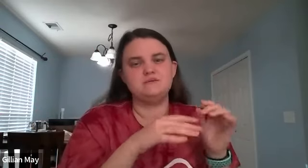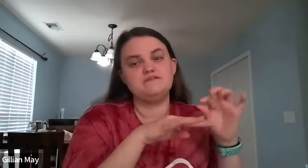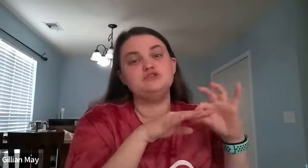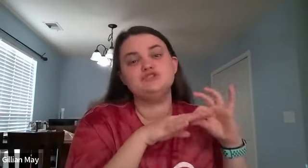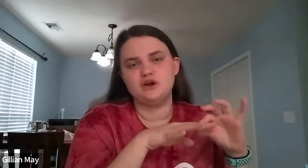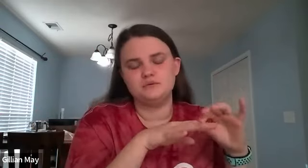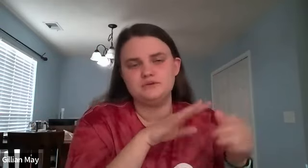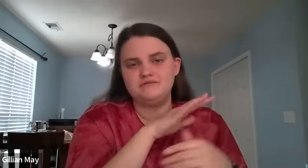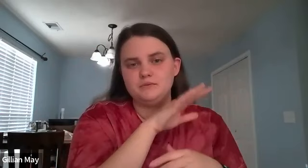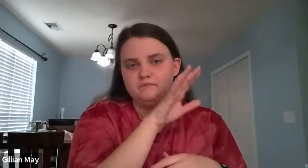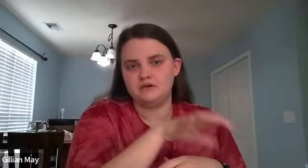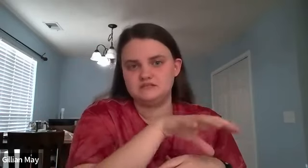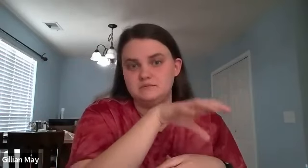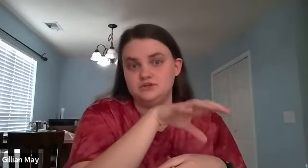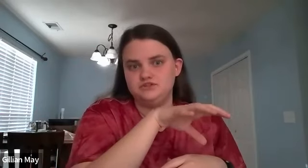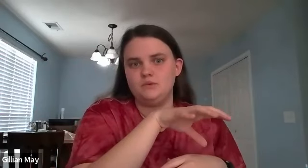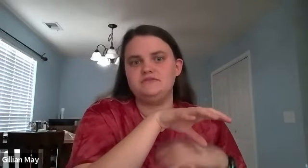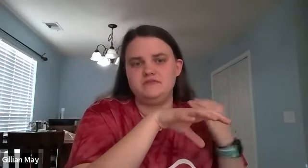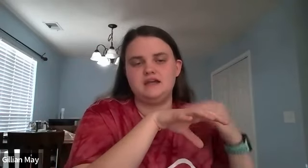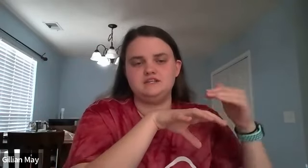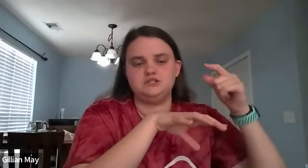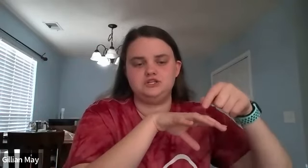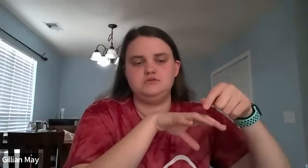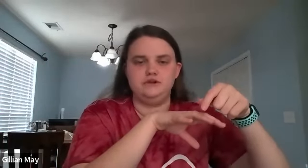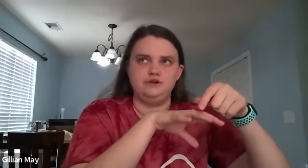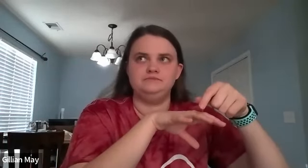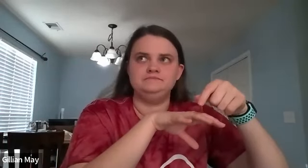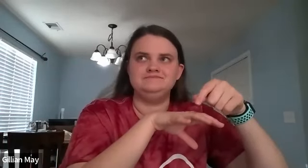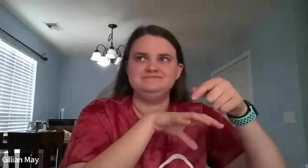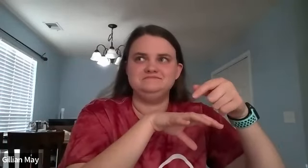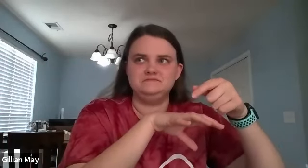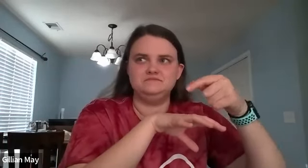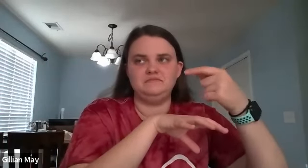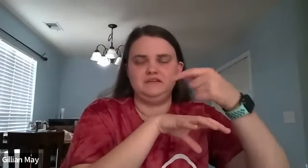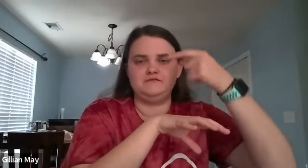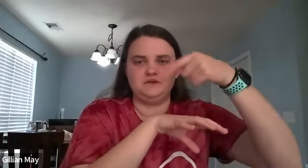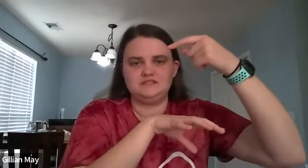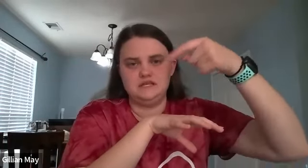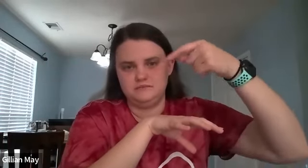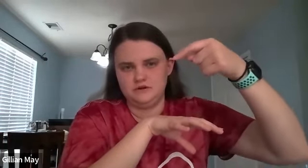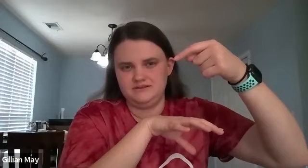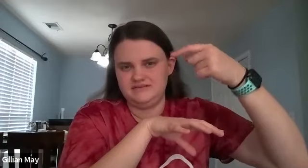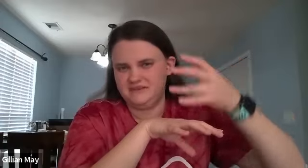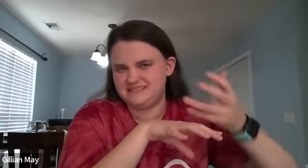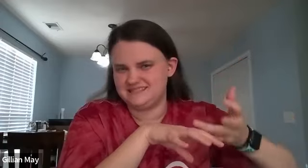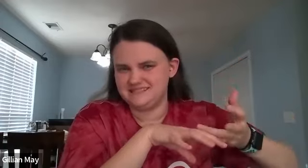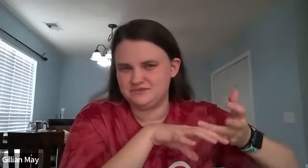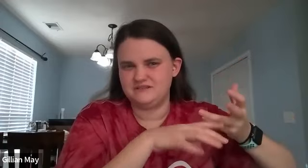whatever you start with, whatever bounce number you start with, that's going to show your, like, the first number, if that makes sense. I'm trying to figure out